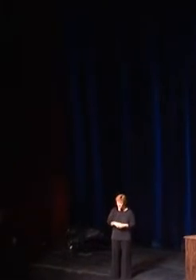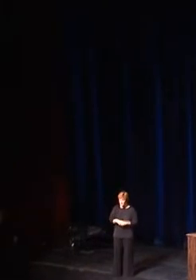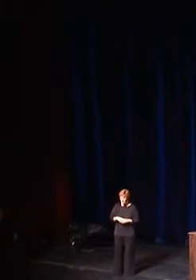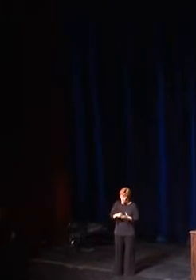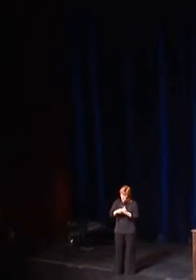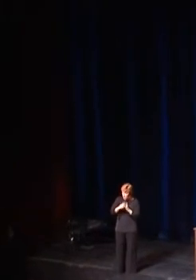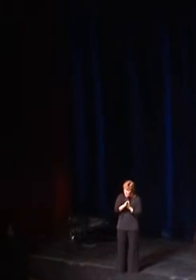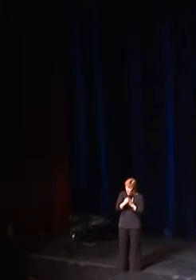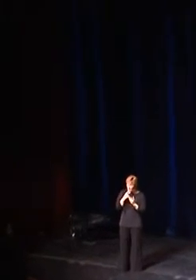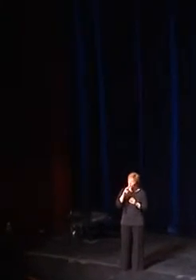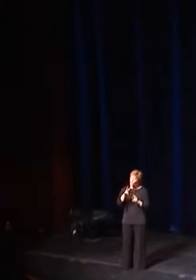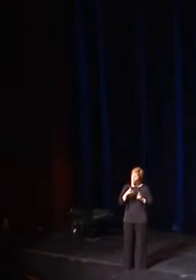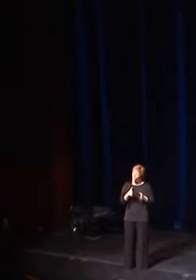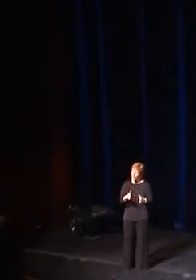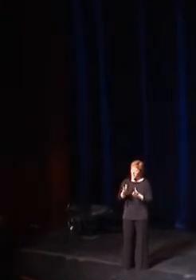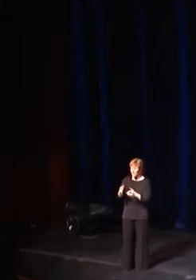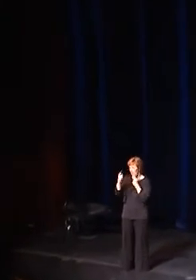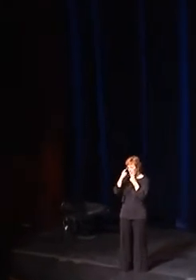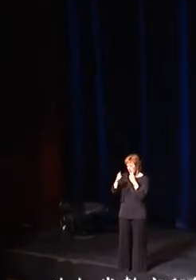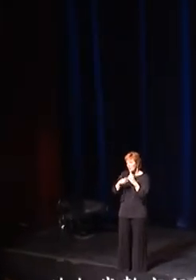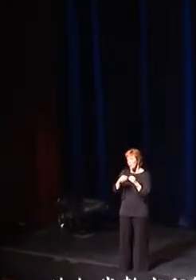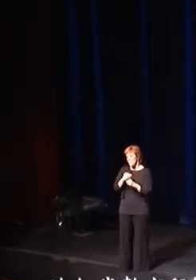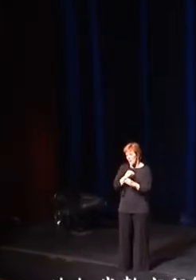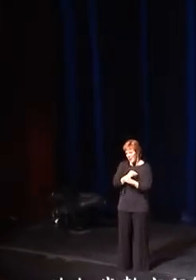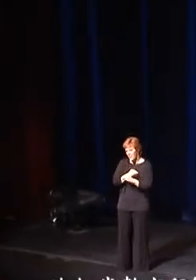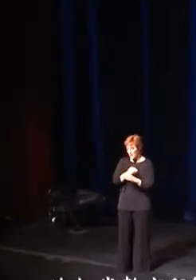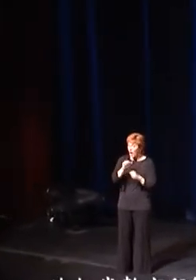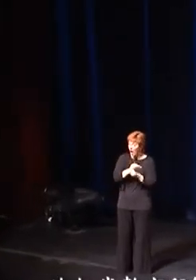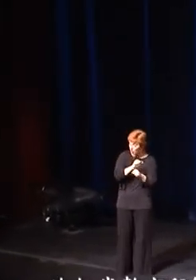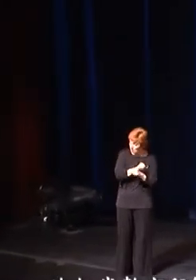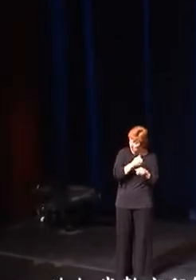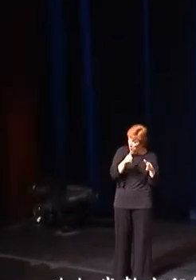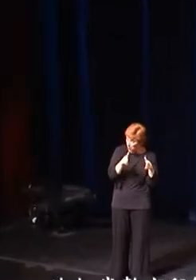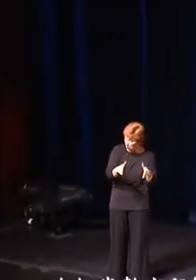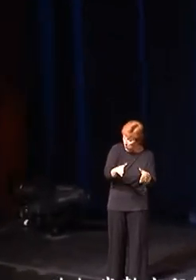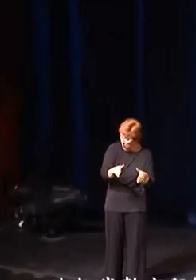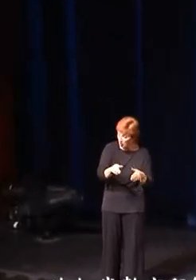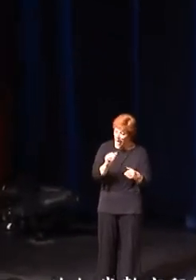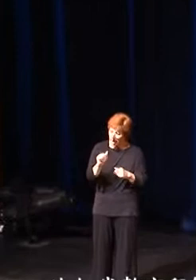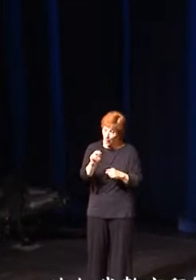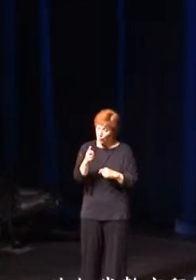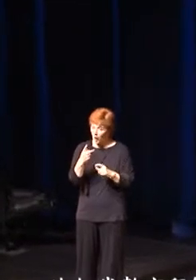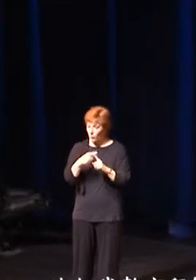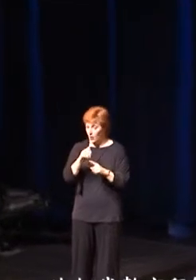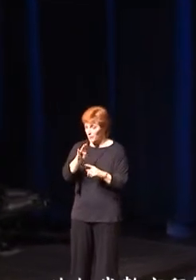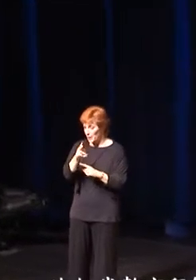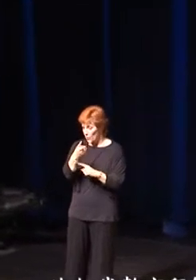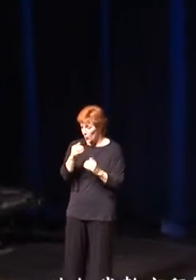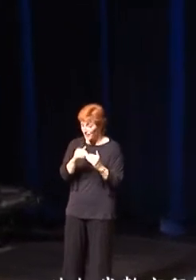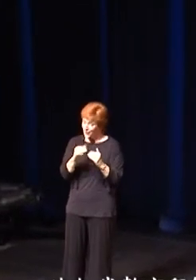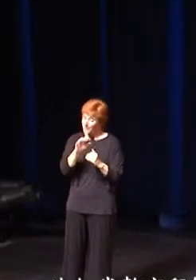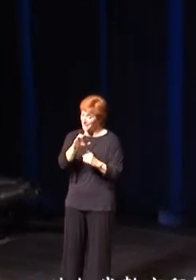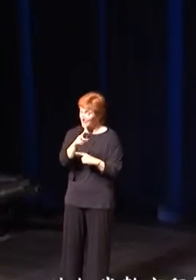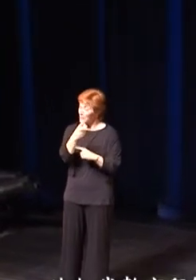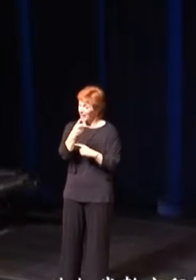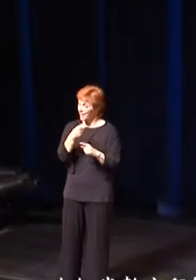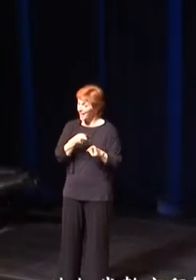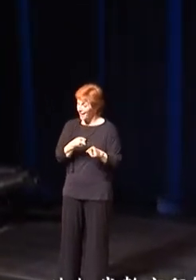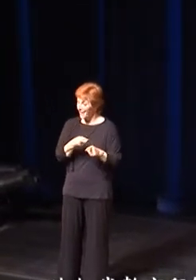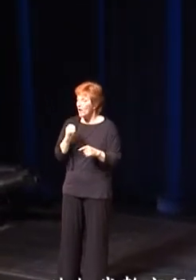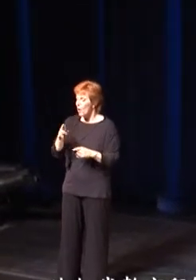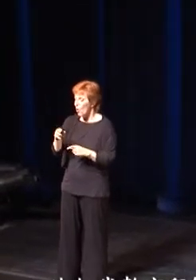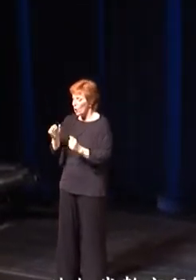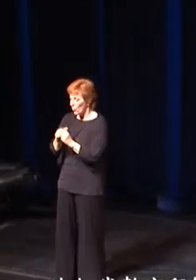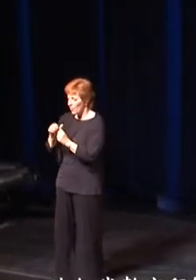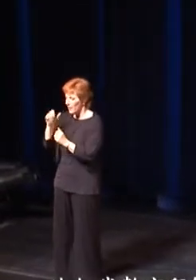book, they said there's two ways of thinking about math. There's the algebraic equation, like a squared plus b squared equals c squared, or you can do it